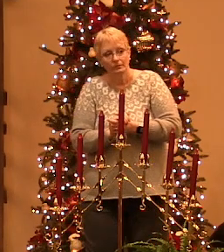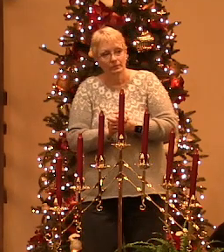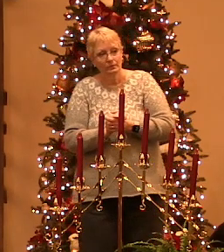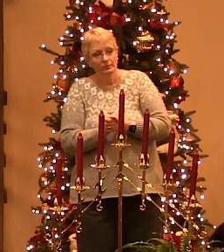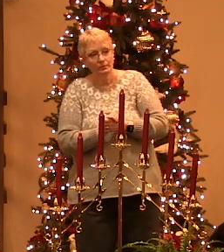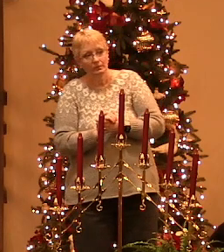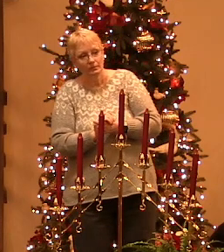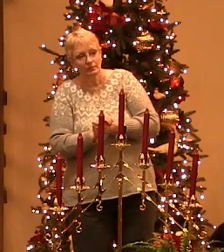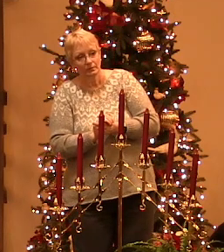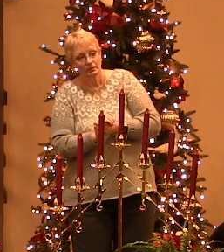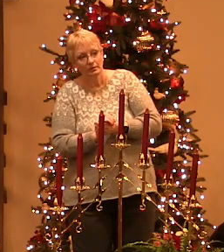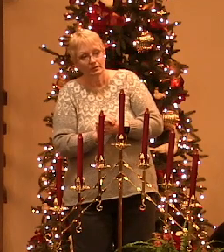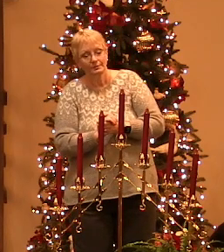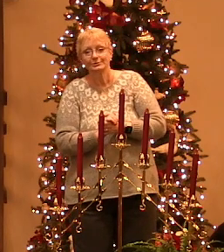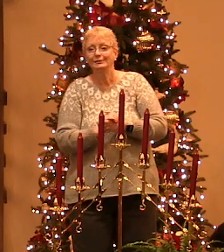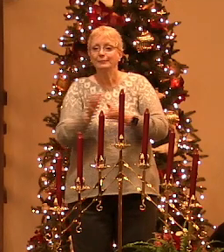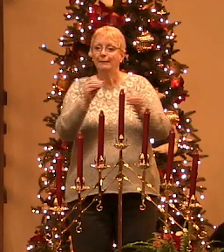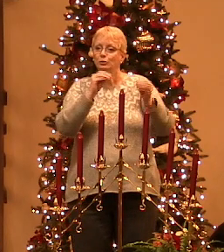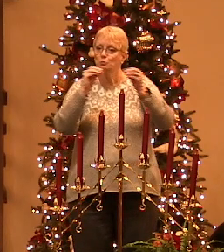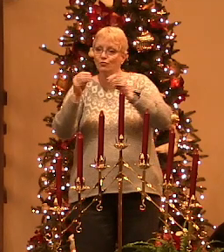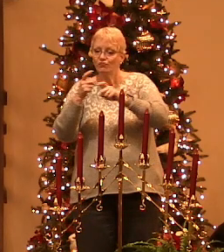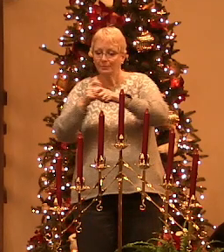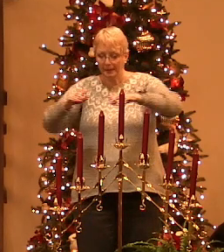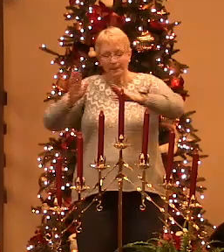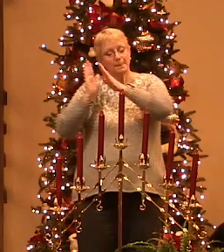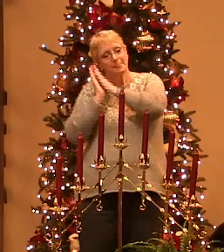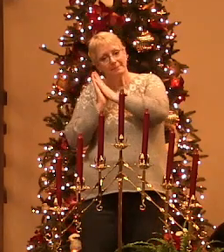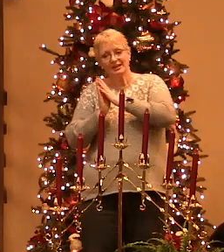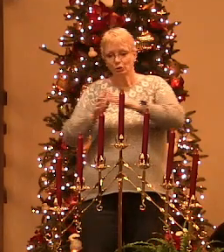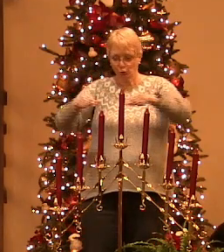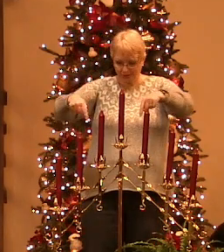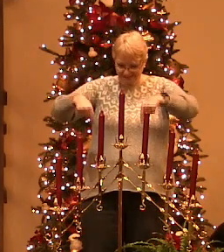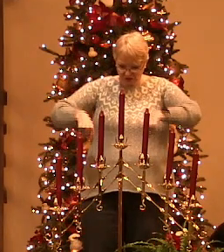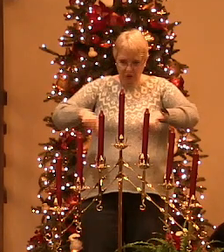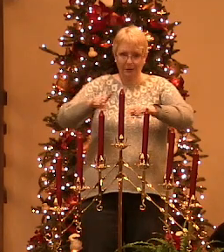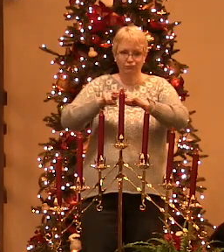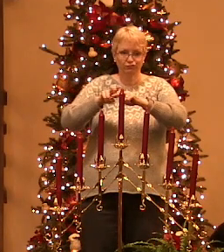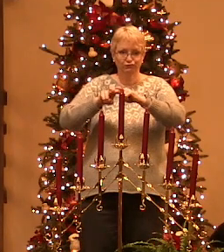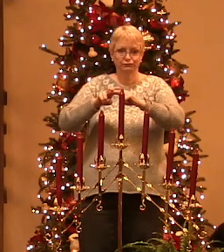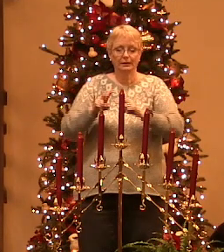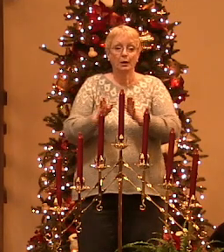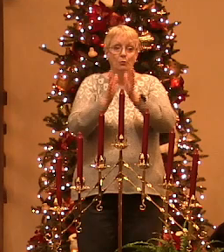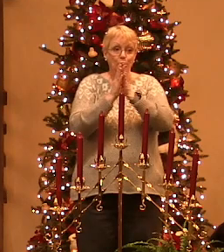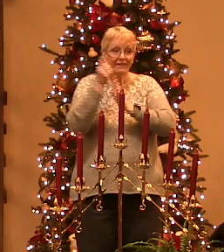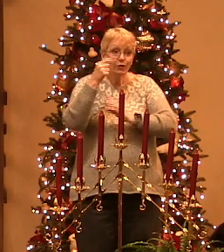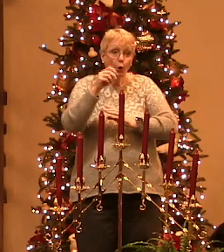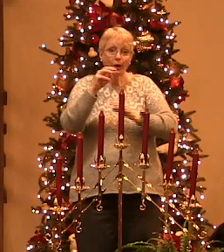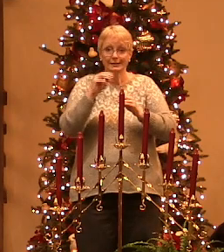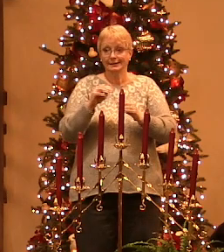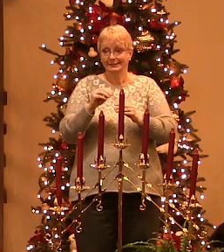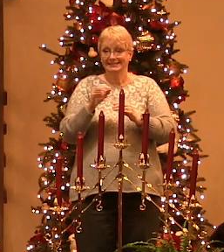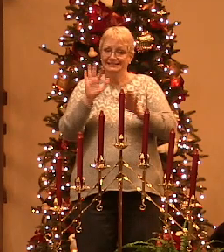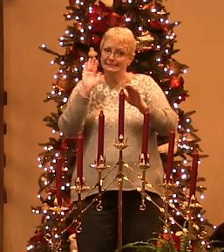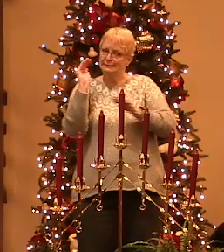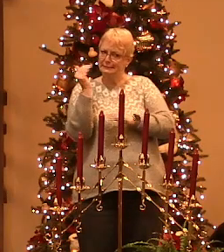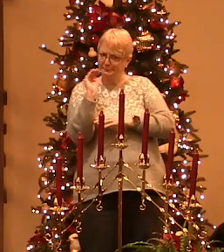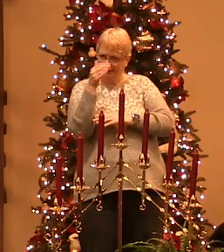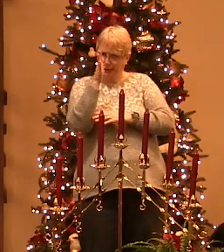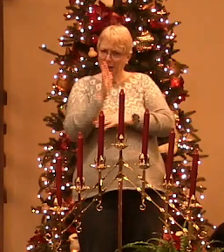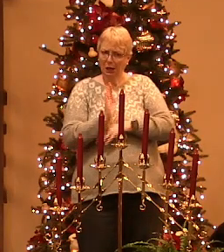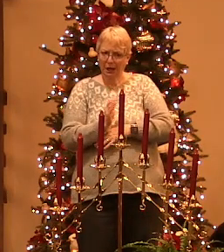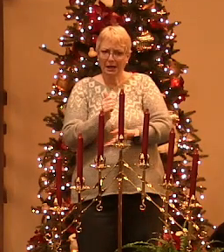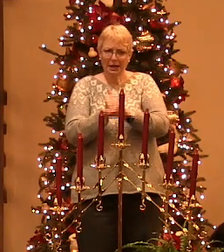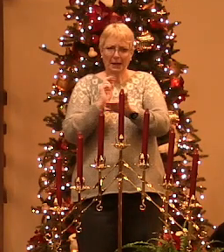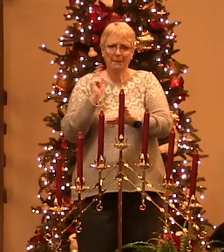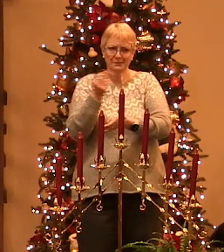Has to be able to get from the bed to the chair. So we'll keep praying for Sally. We were praying for a miracle for Sally last Saturday, and it seems like God provided